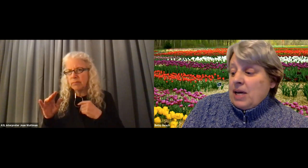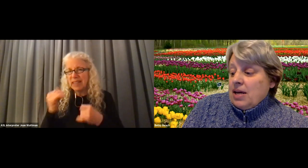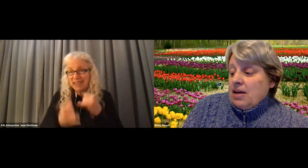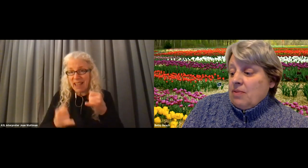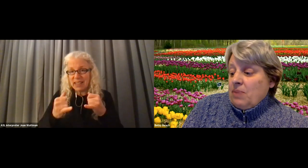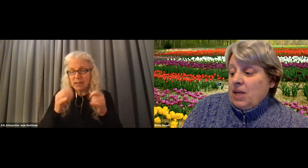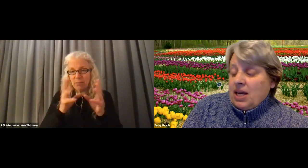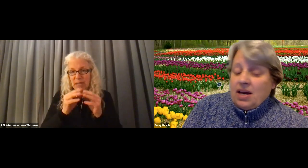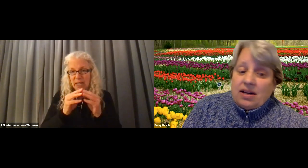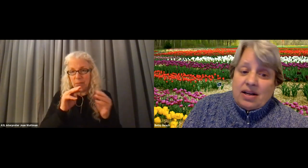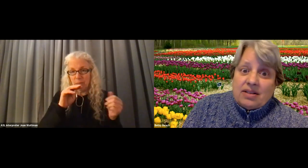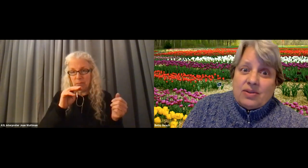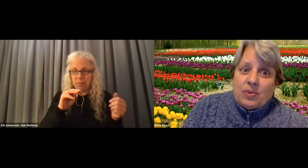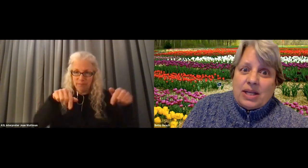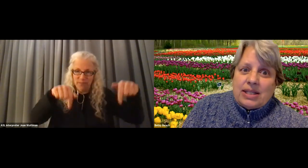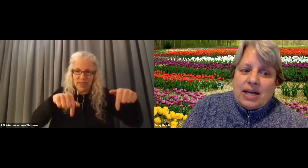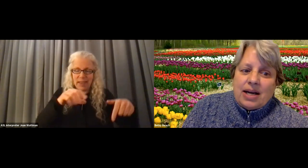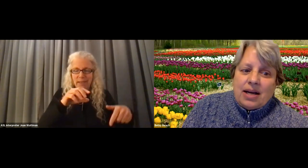met, and we meet again next Wednesday.